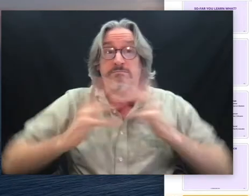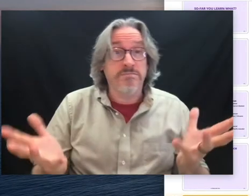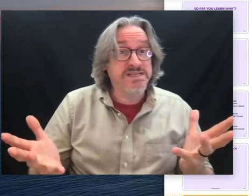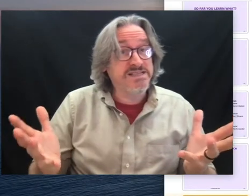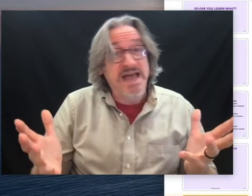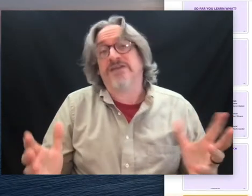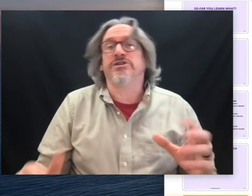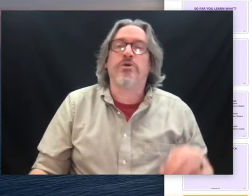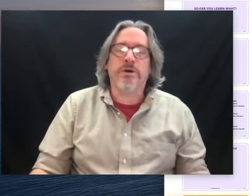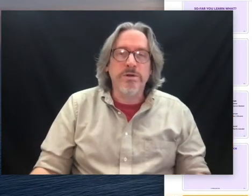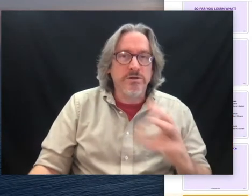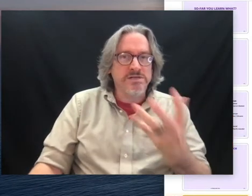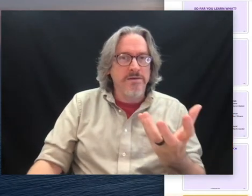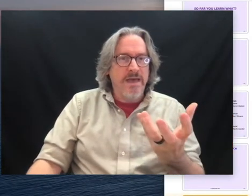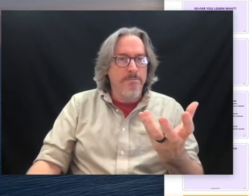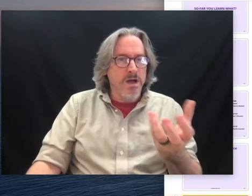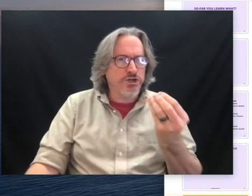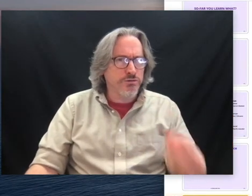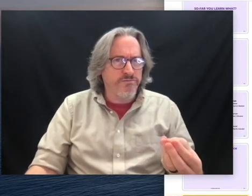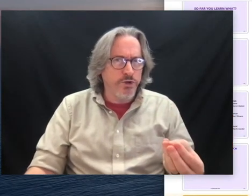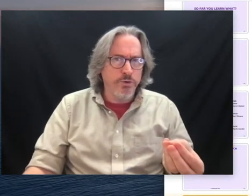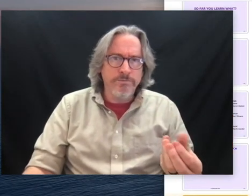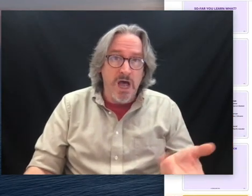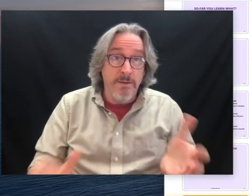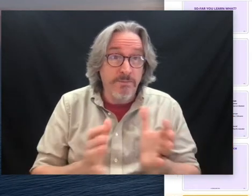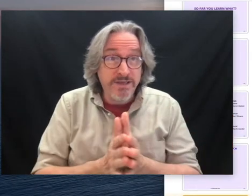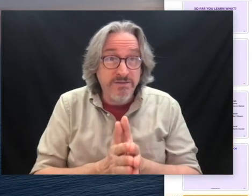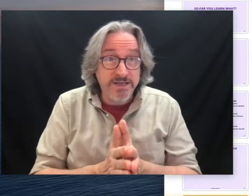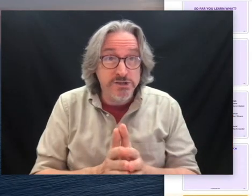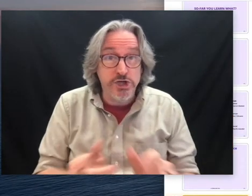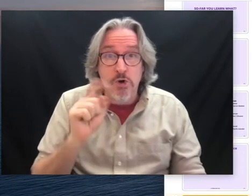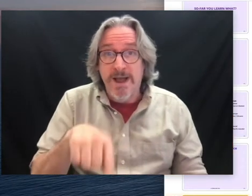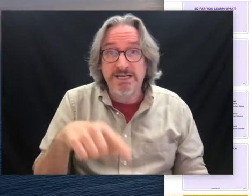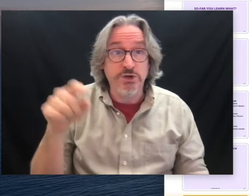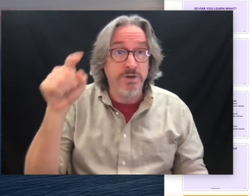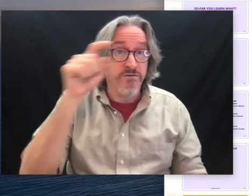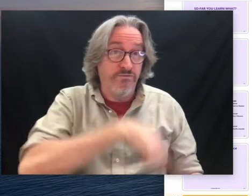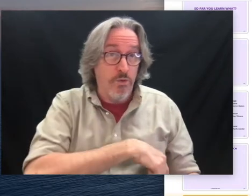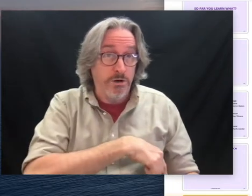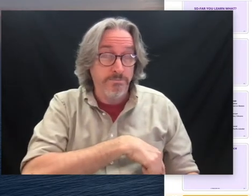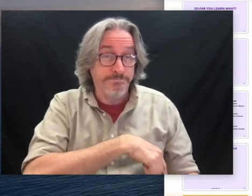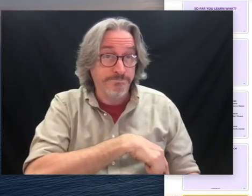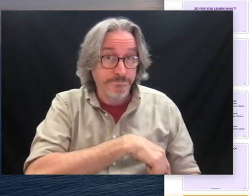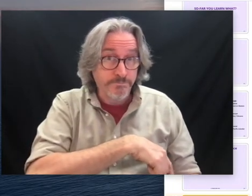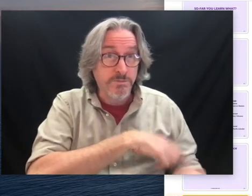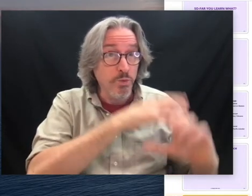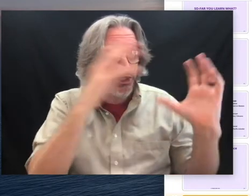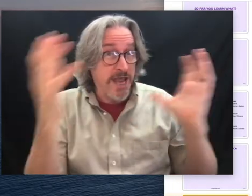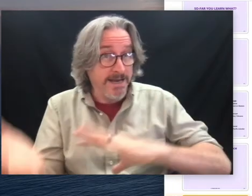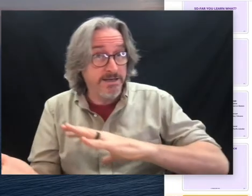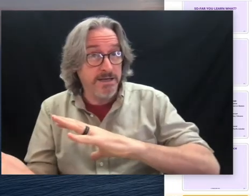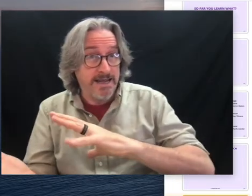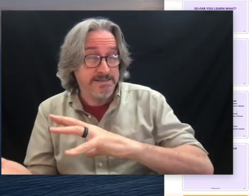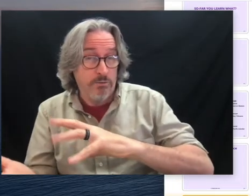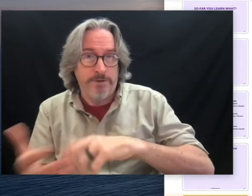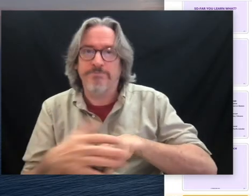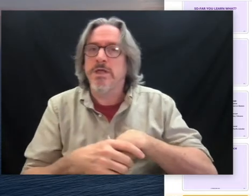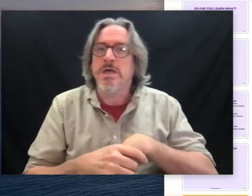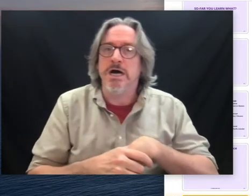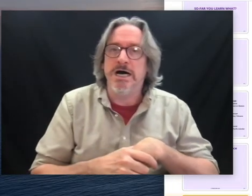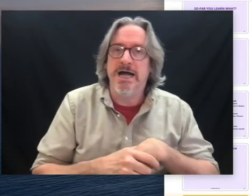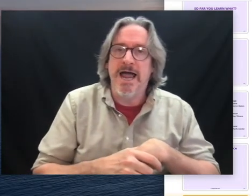Okay, this is actually a quick one. There's not that much to review. The big thing is go back to Unit 4, which ended ASL